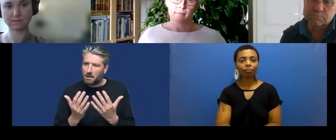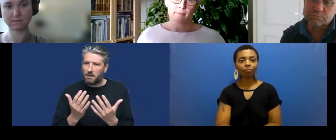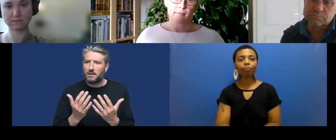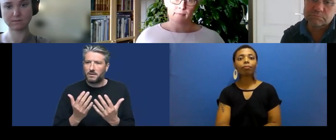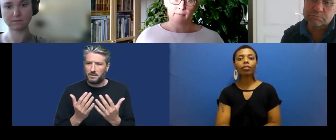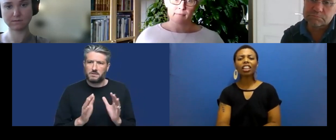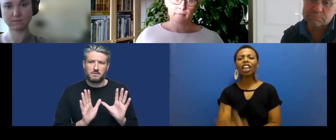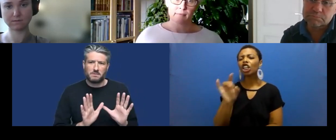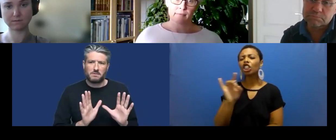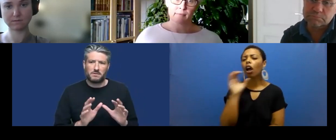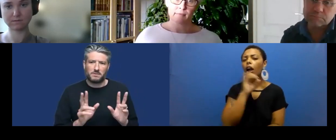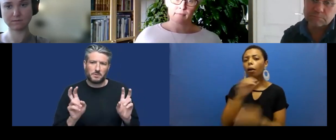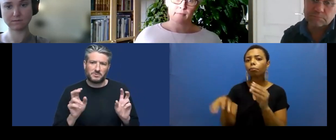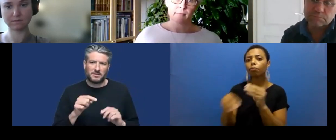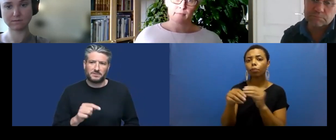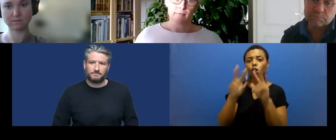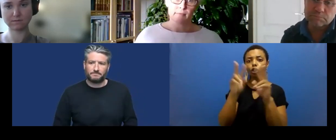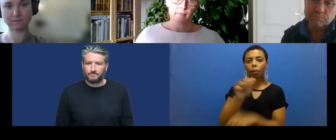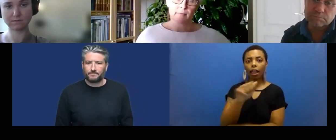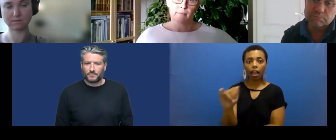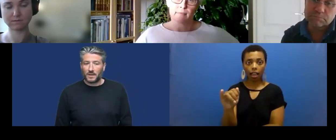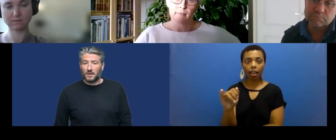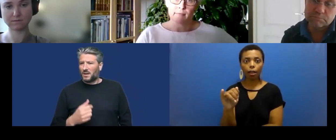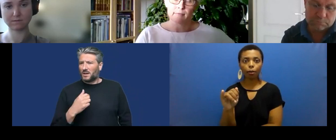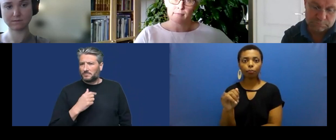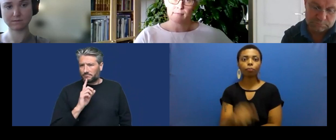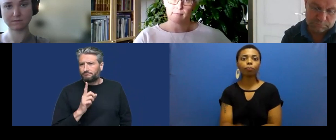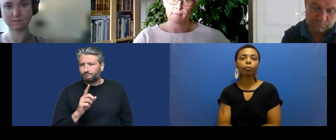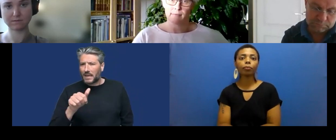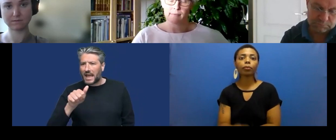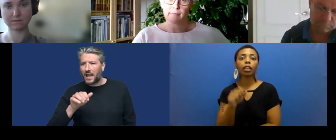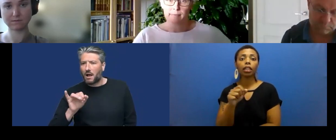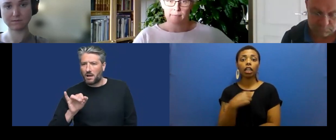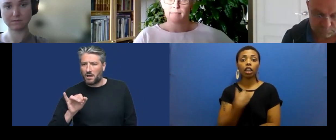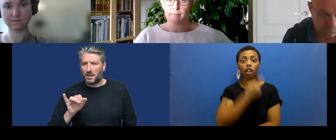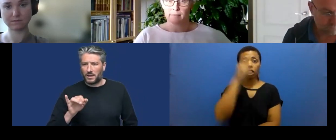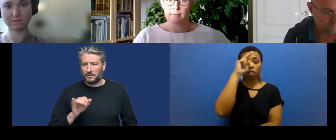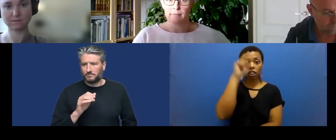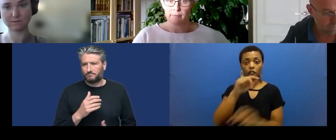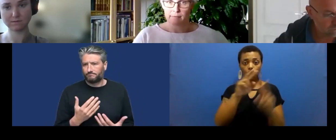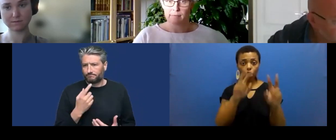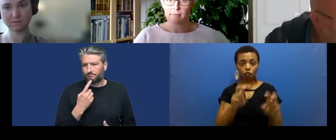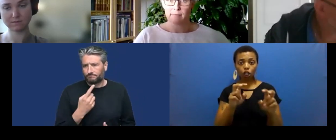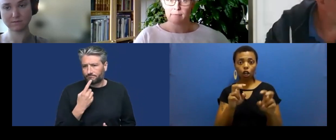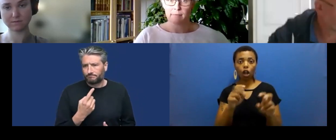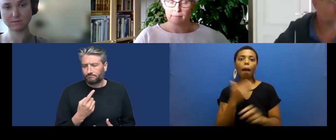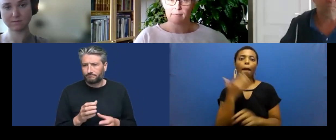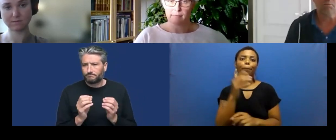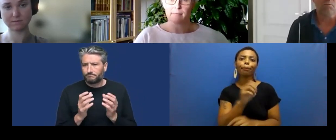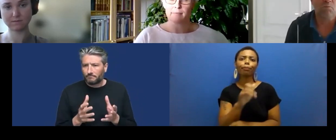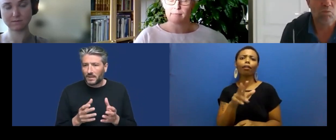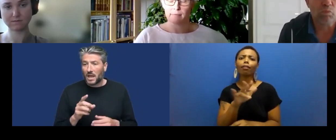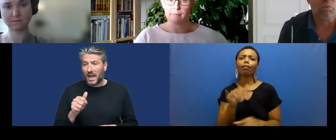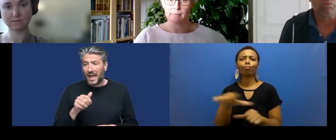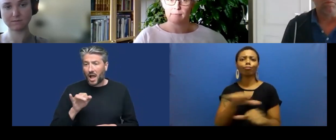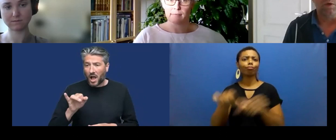artificial intelligence. And, artificial intelligence is one of those well, it's a technology that's, changing over time. It's not the same as it